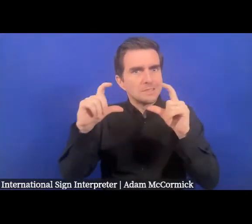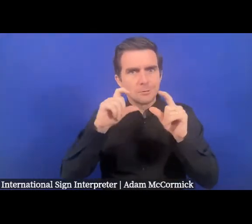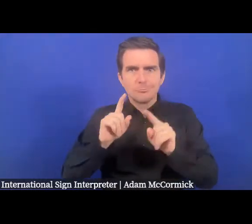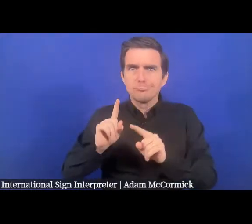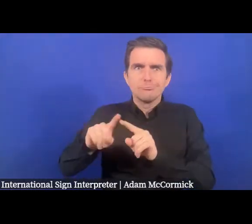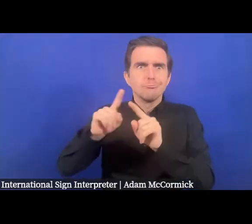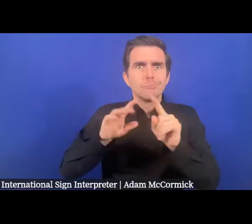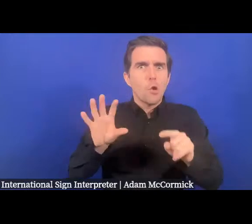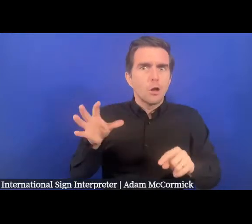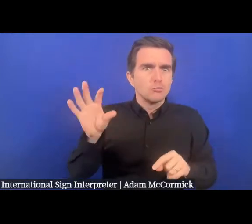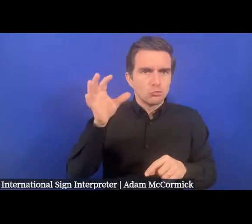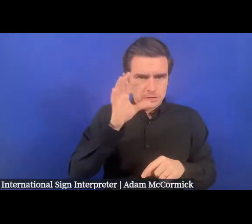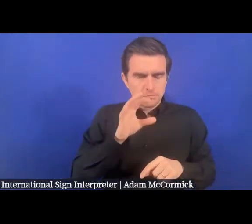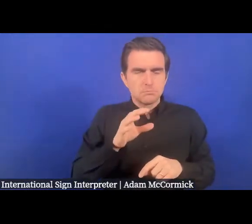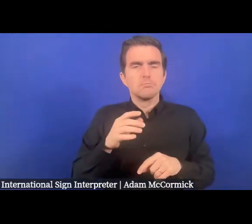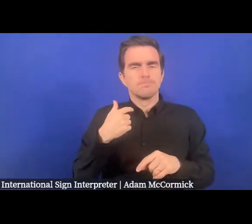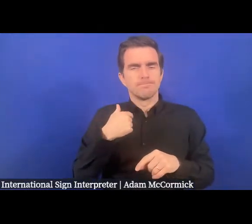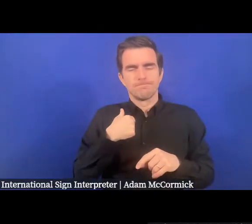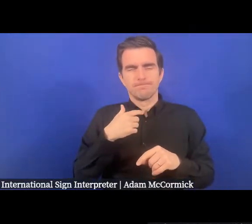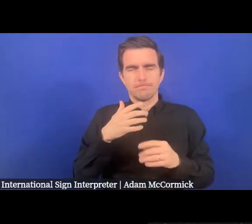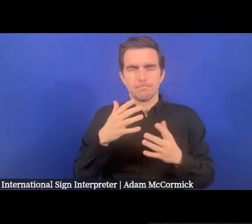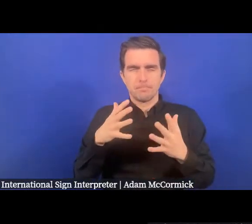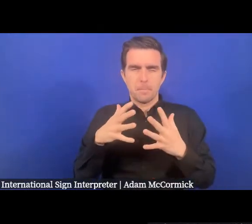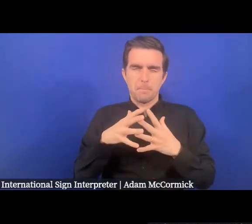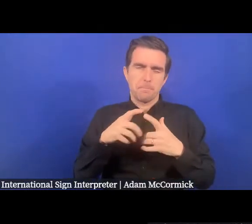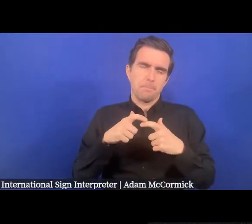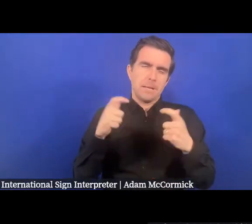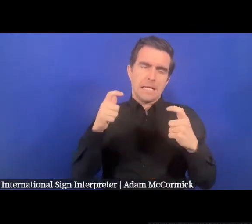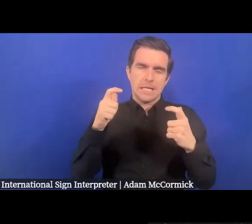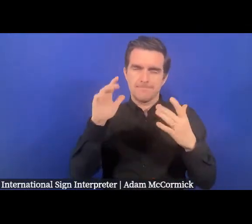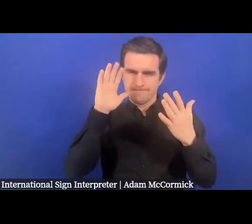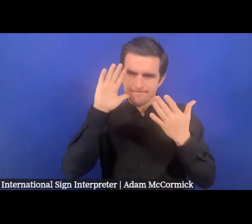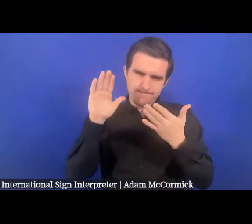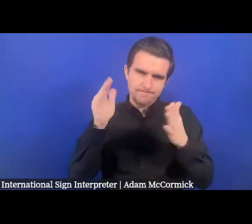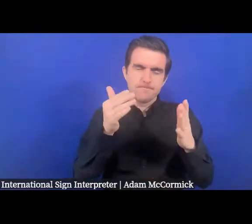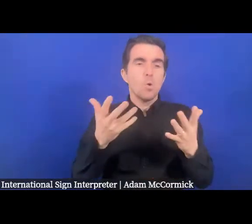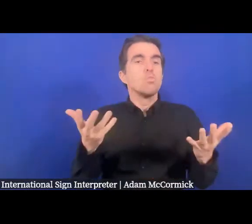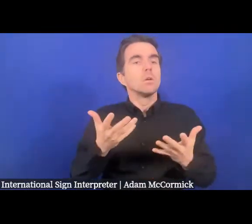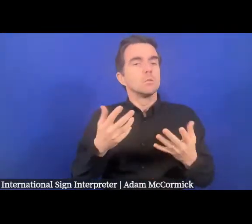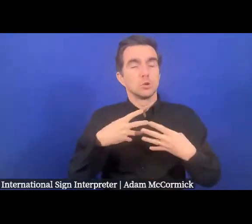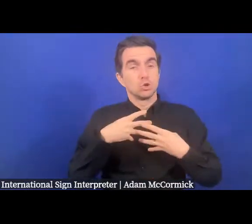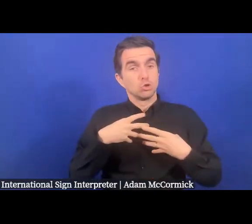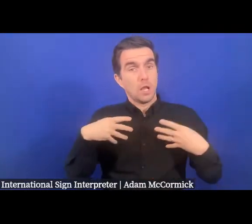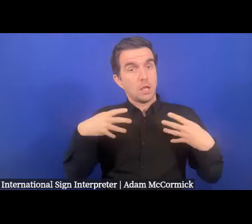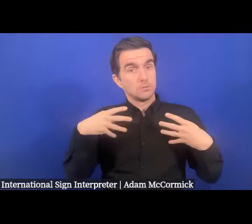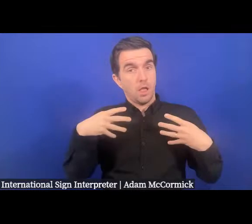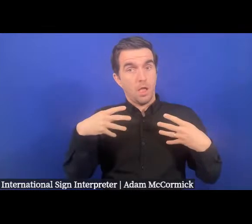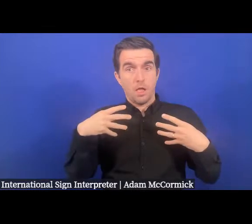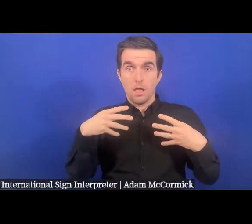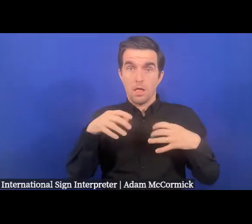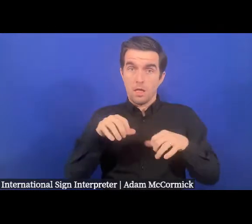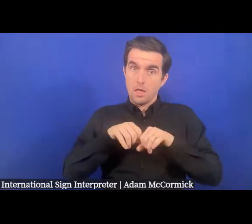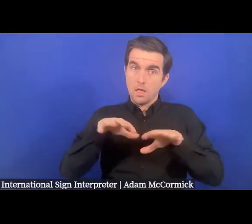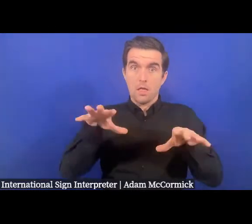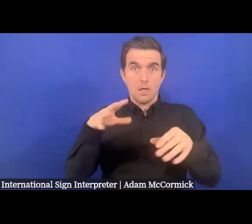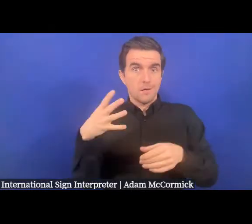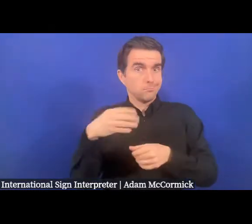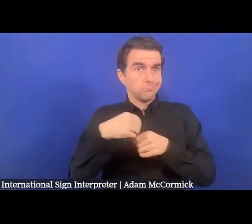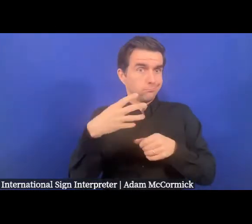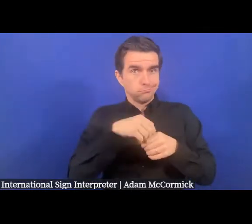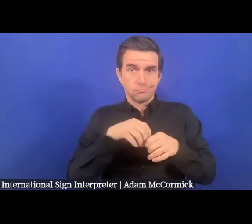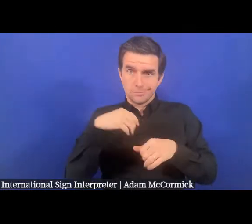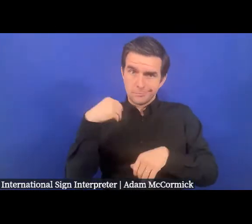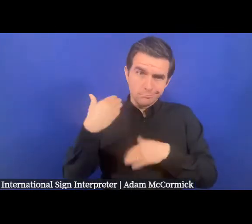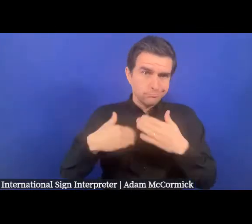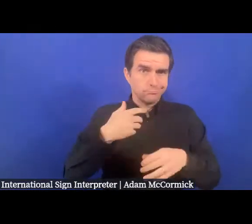So, everything that's being done. So the first visit is in January, early January, where the team